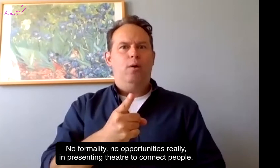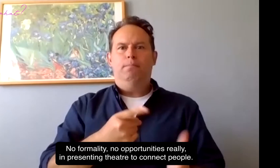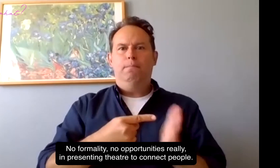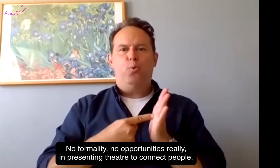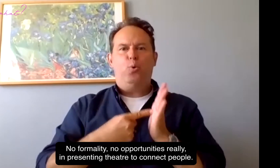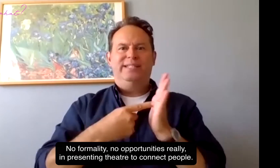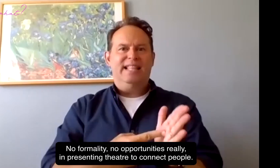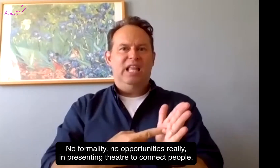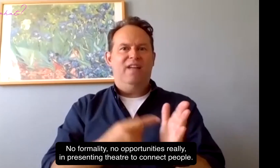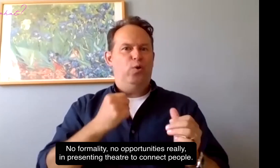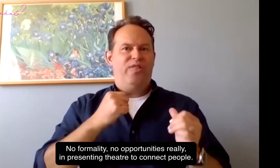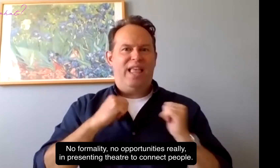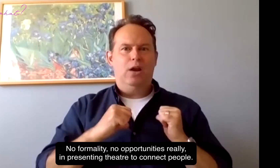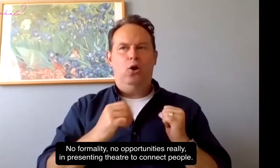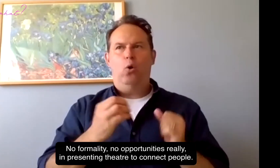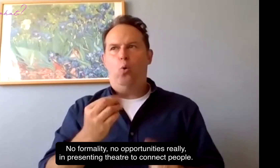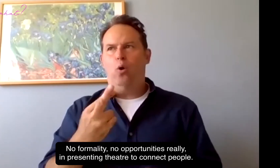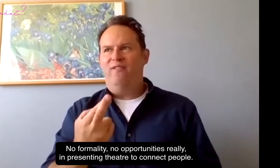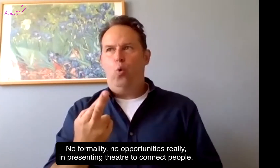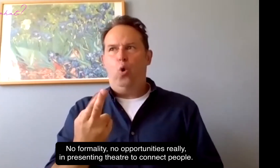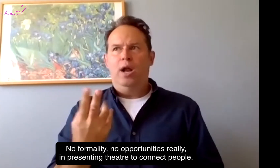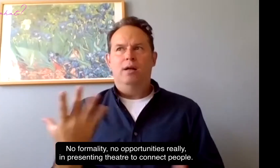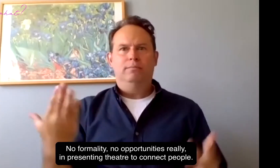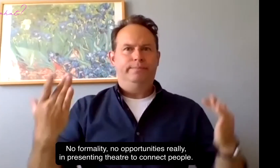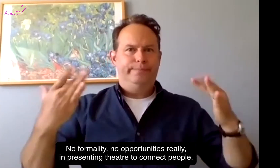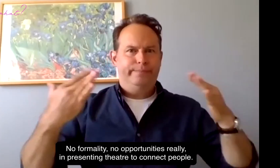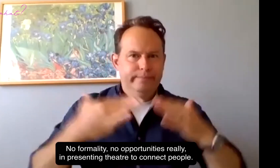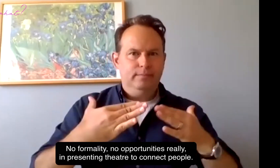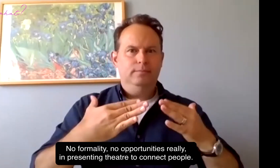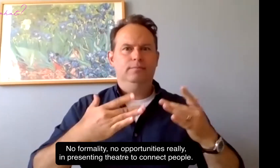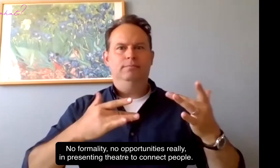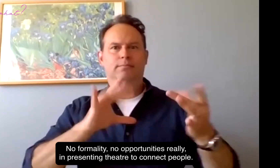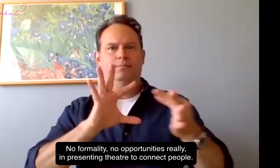really, in presenting theatre or to connect people.